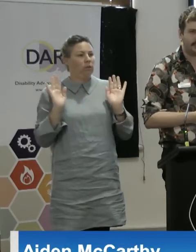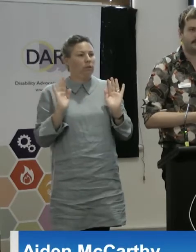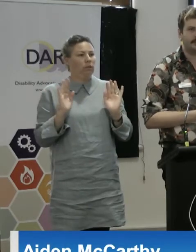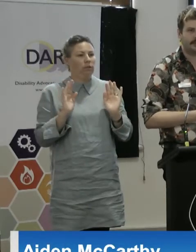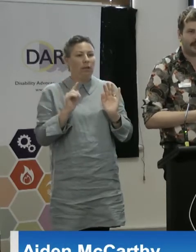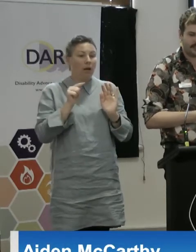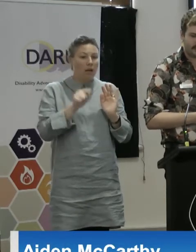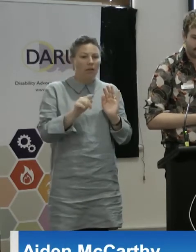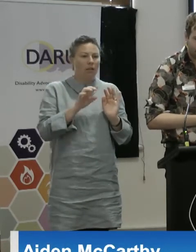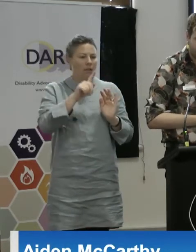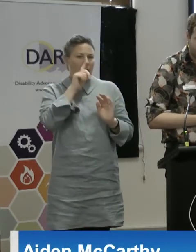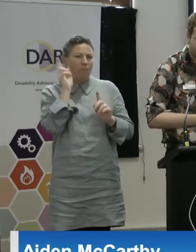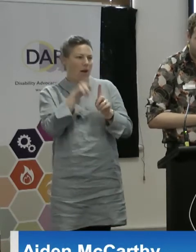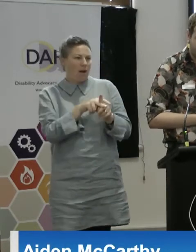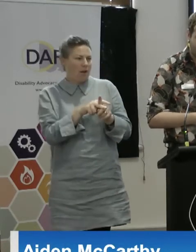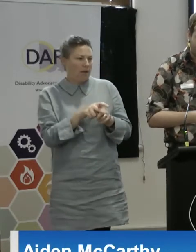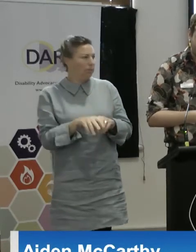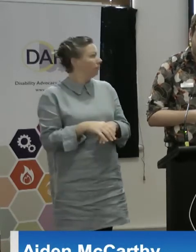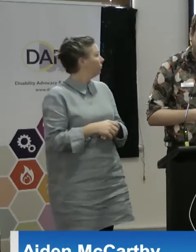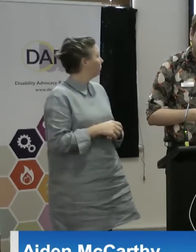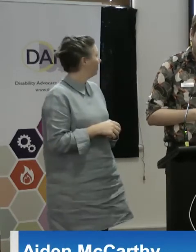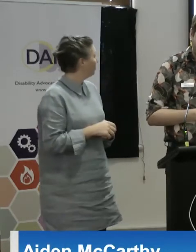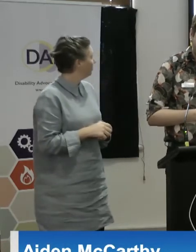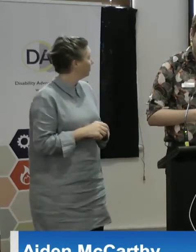someone eligible to apply to the National Redress Scheme.